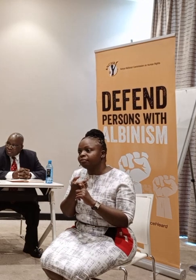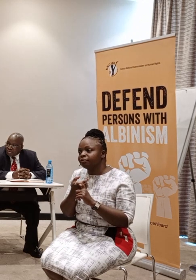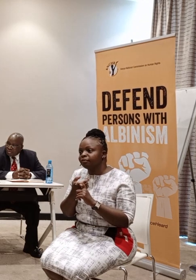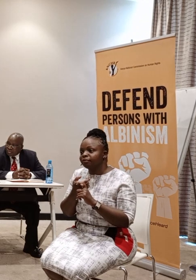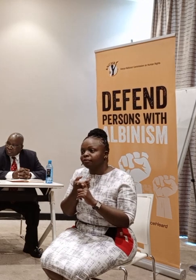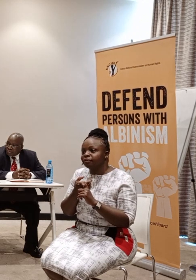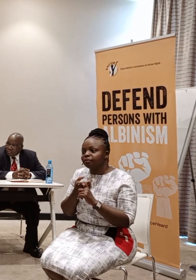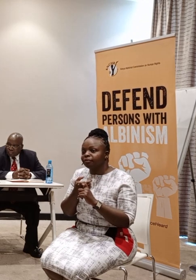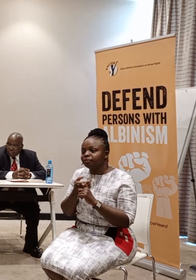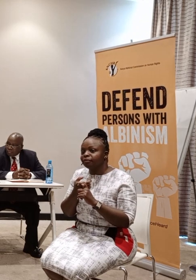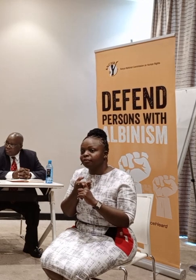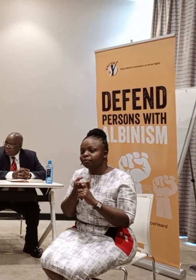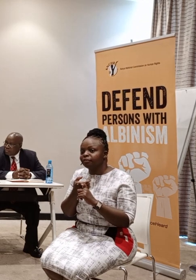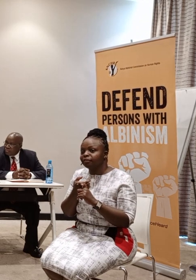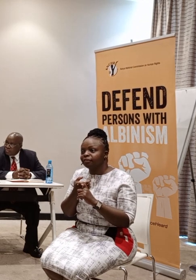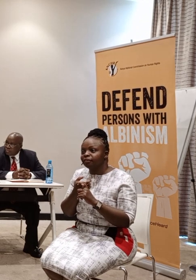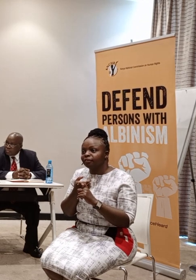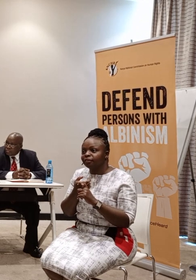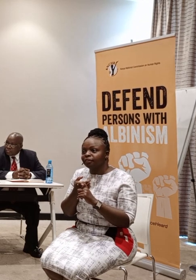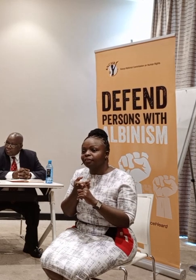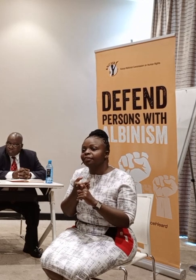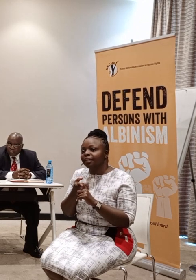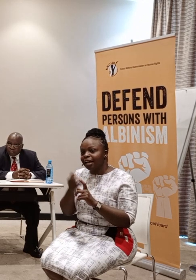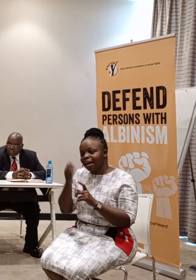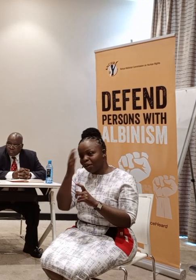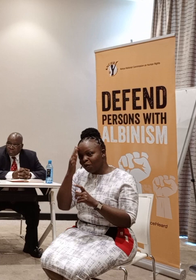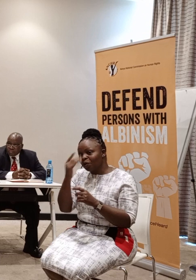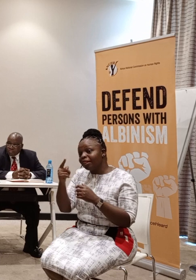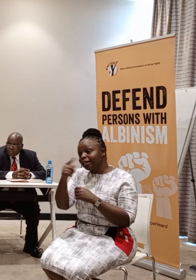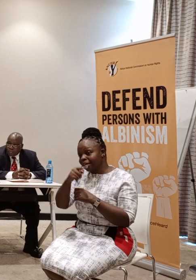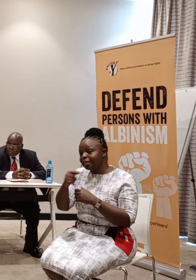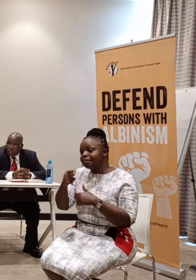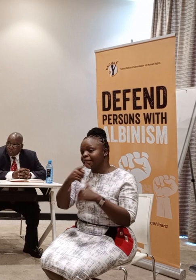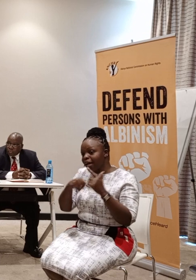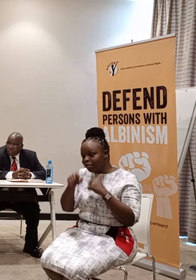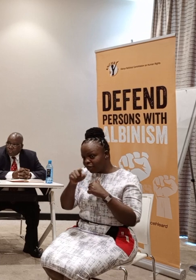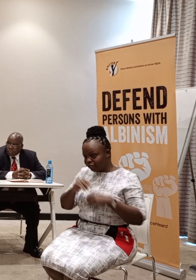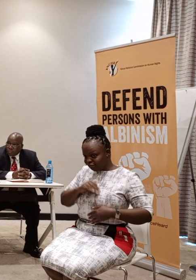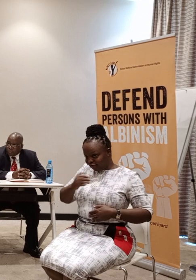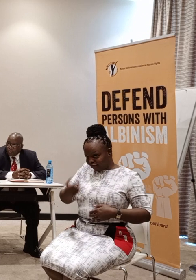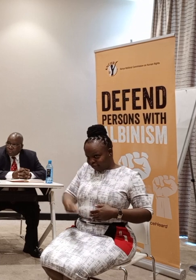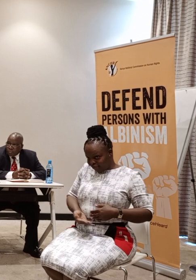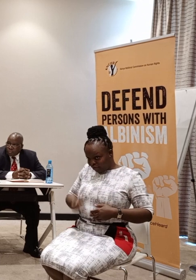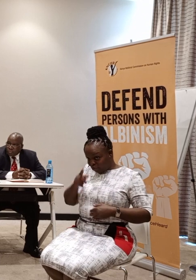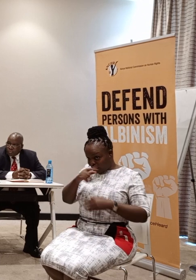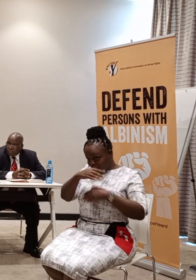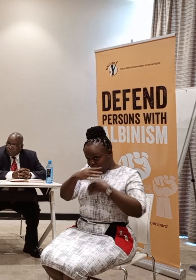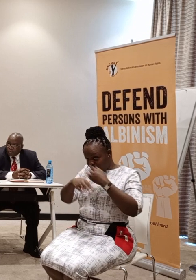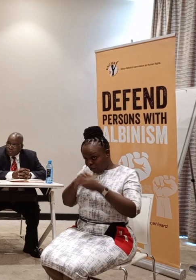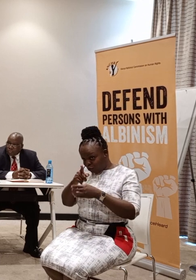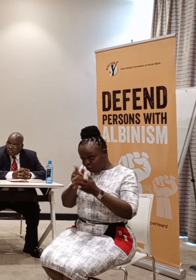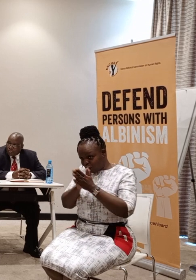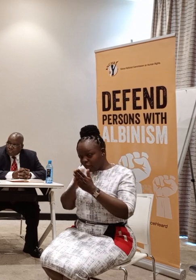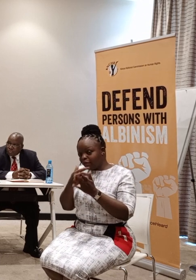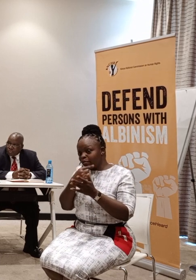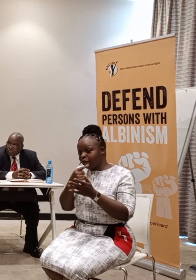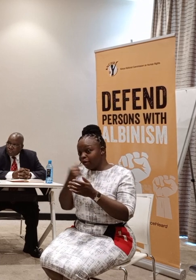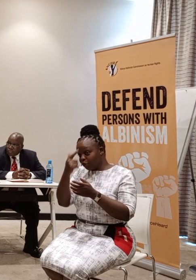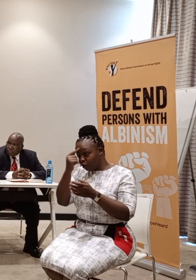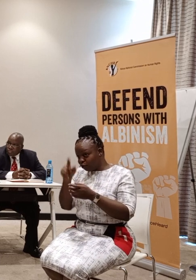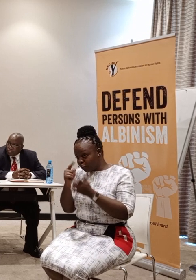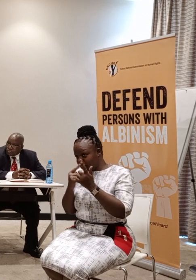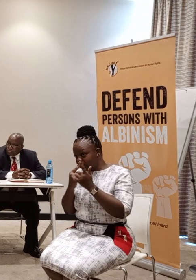friend, I know our baby is coming. I will mix you with the man because he has spoken.